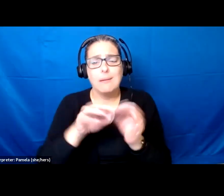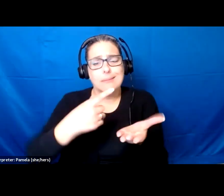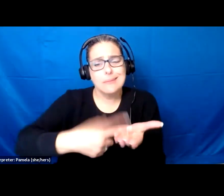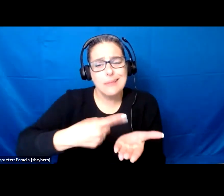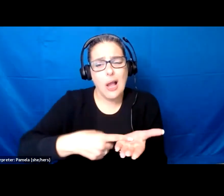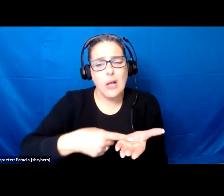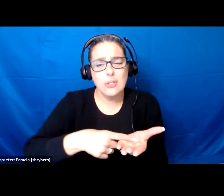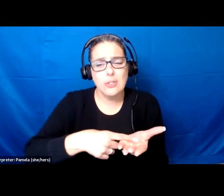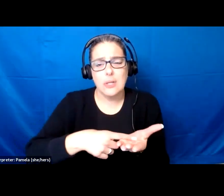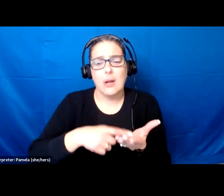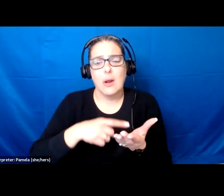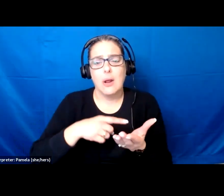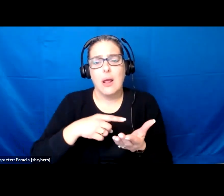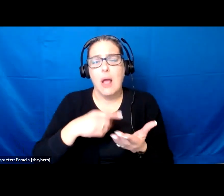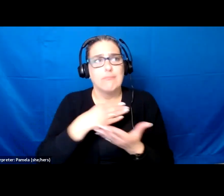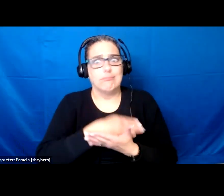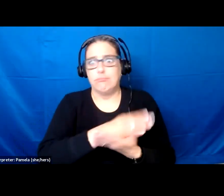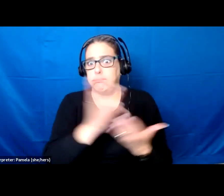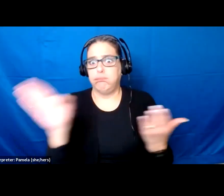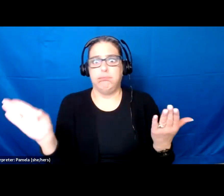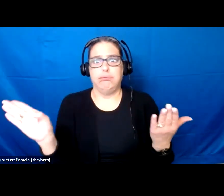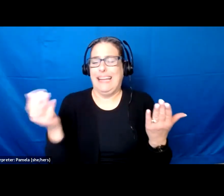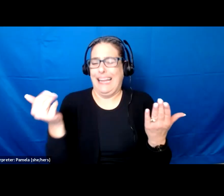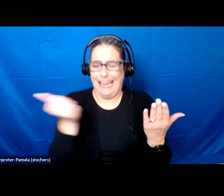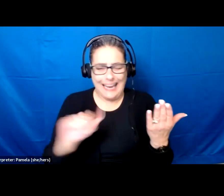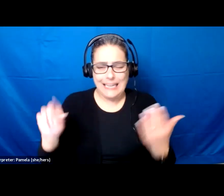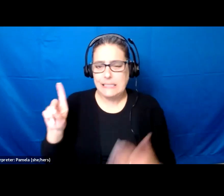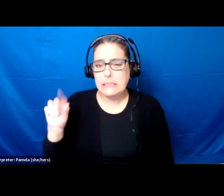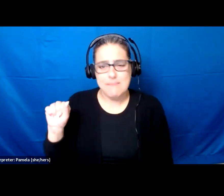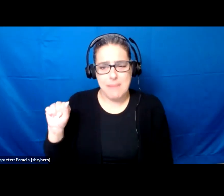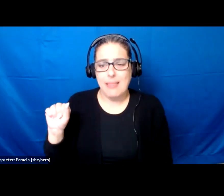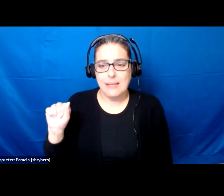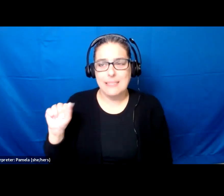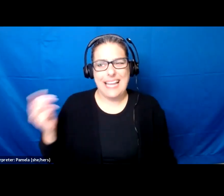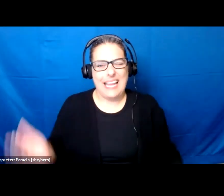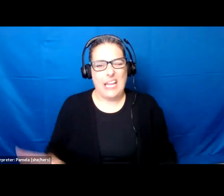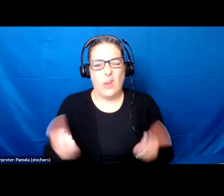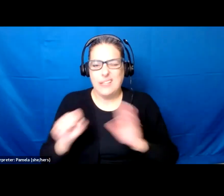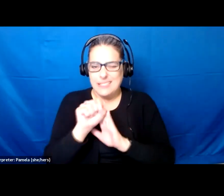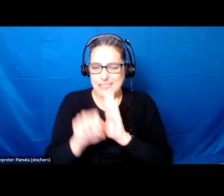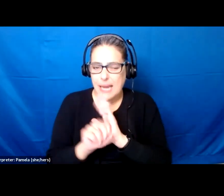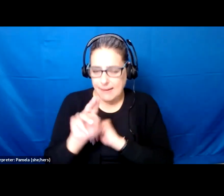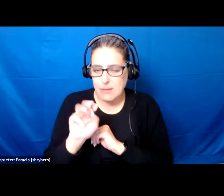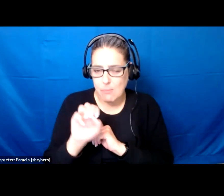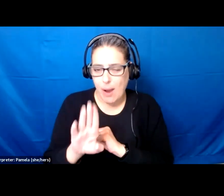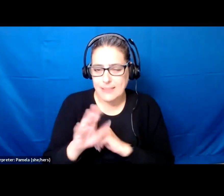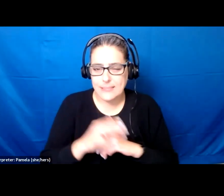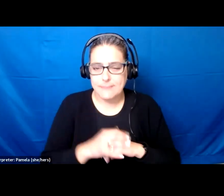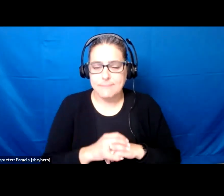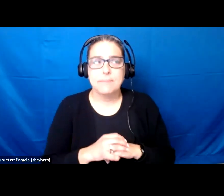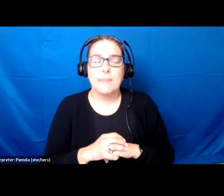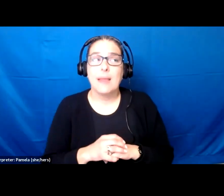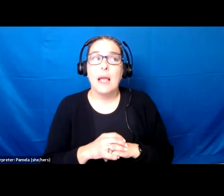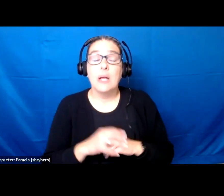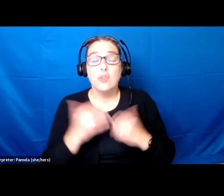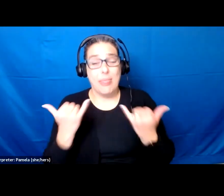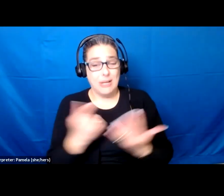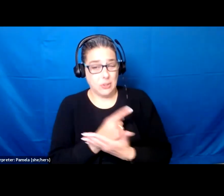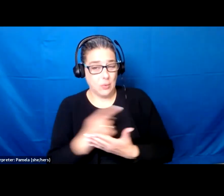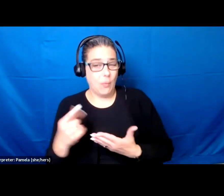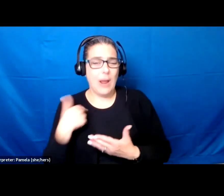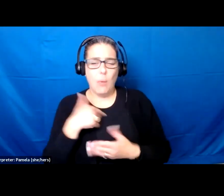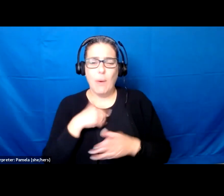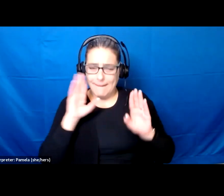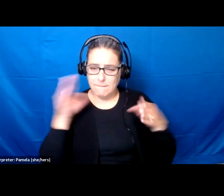disabilities across the board in the state of Nebraska. As we discuss employment this week, though, a key underlying